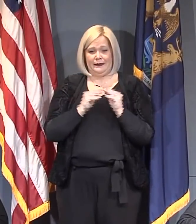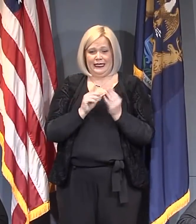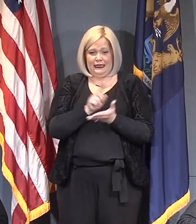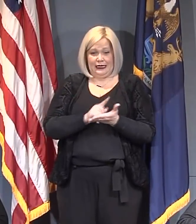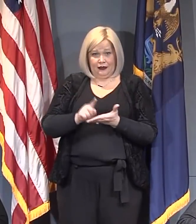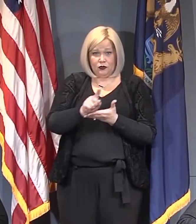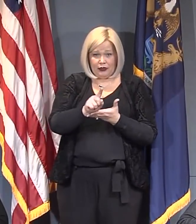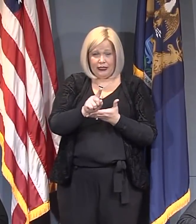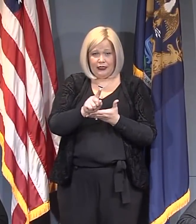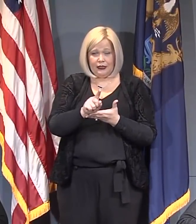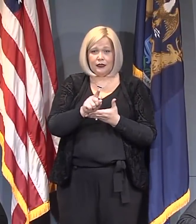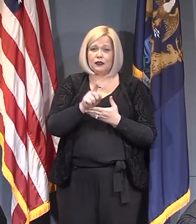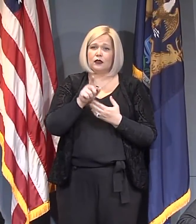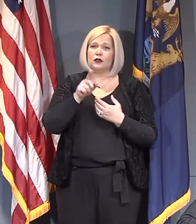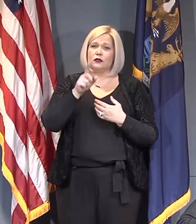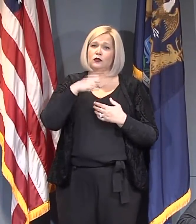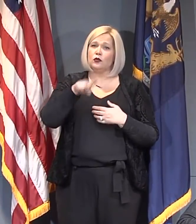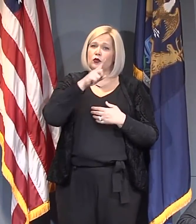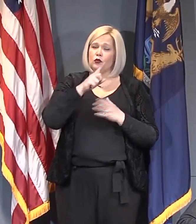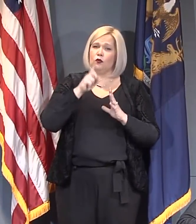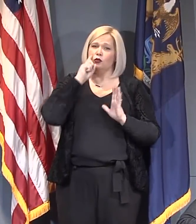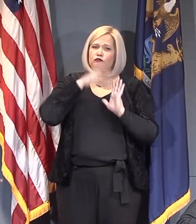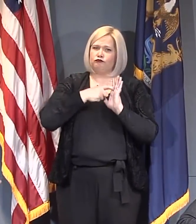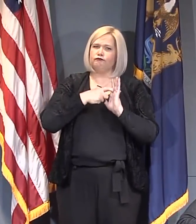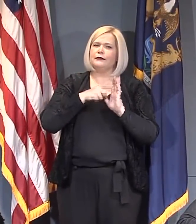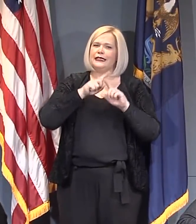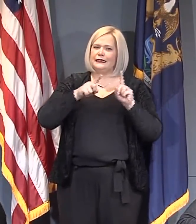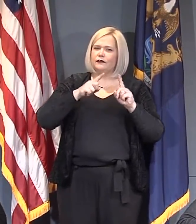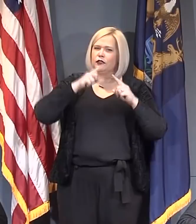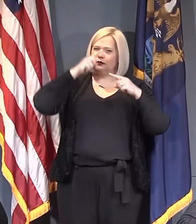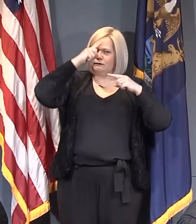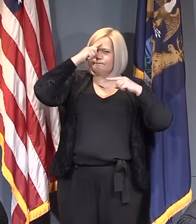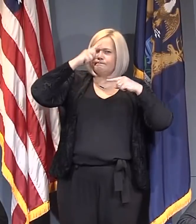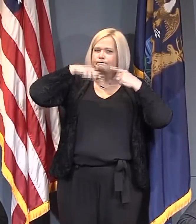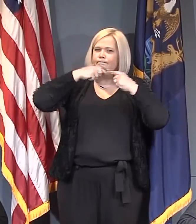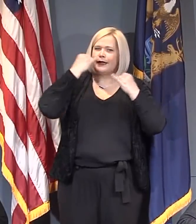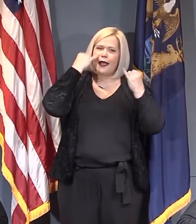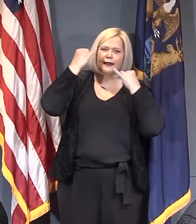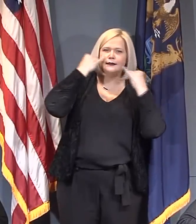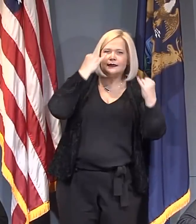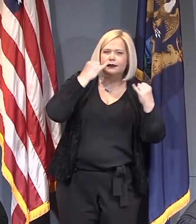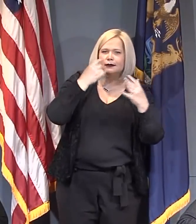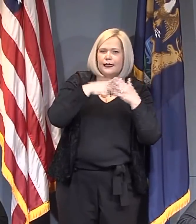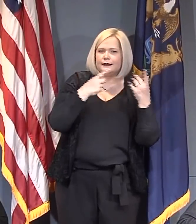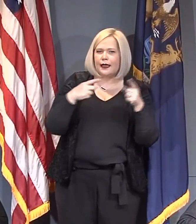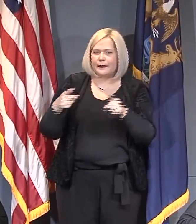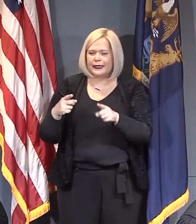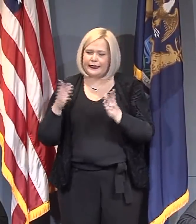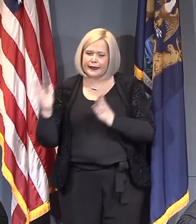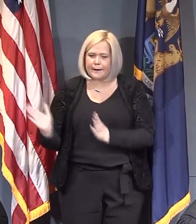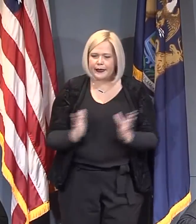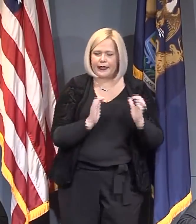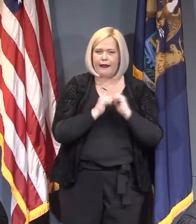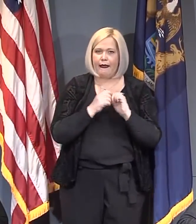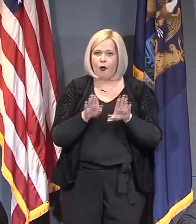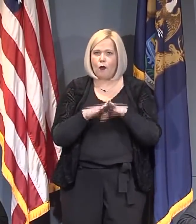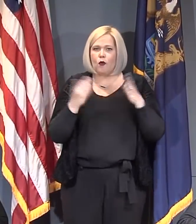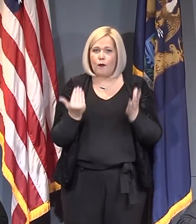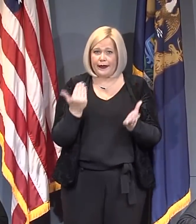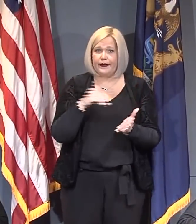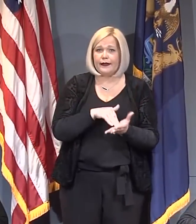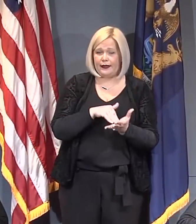an opportunity to see a lot of the different thought process that is going behind the strategy. We